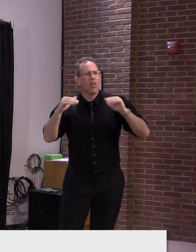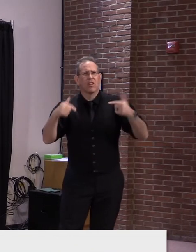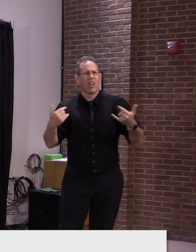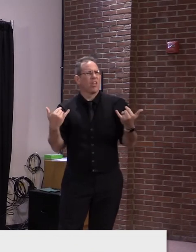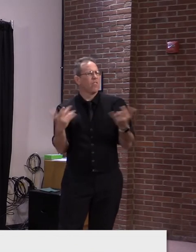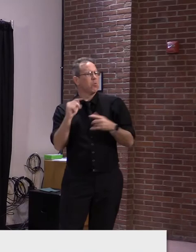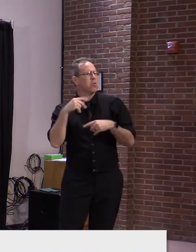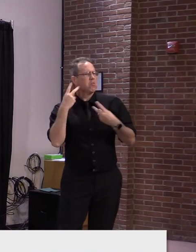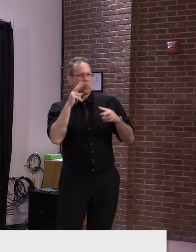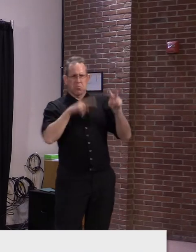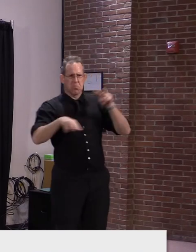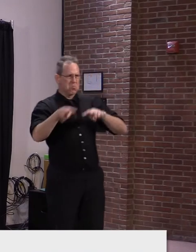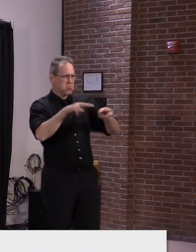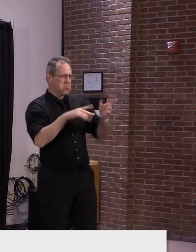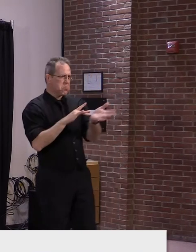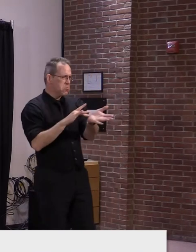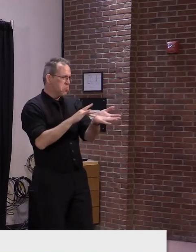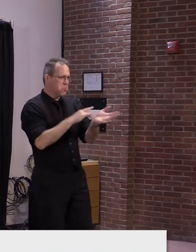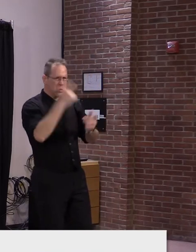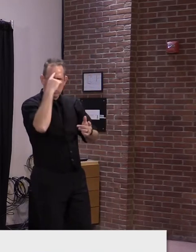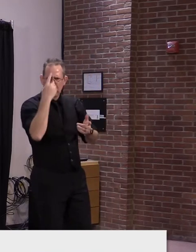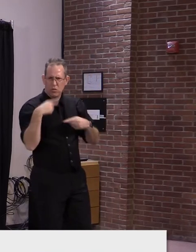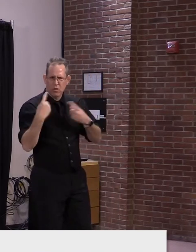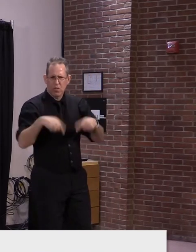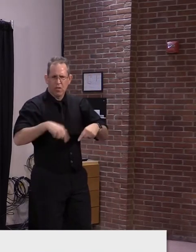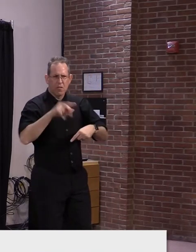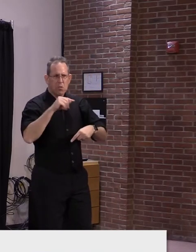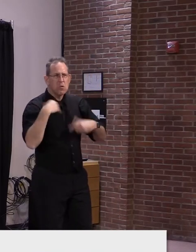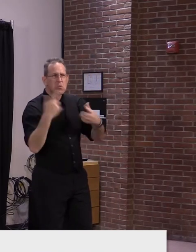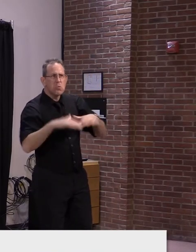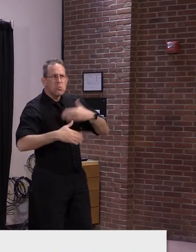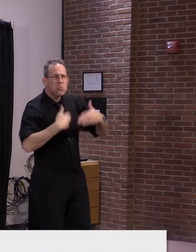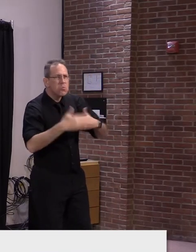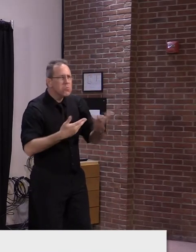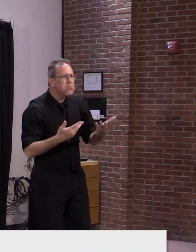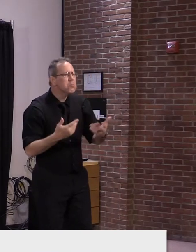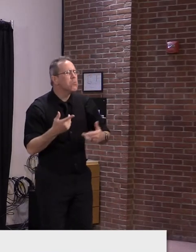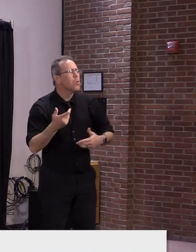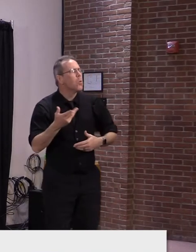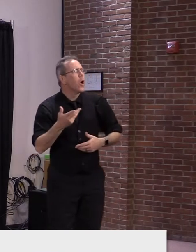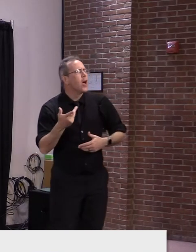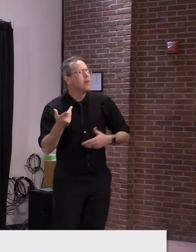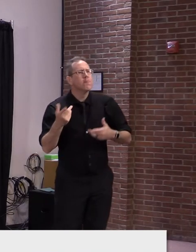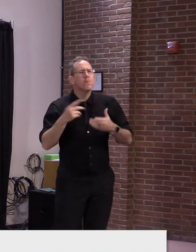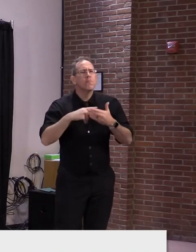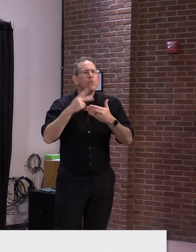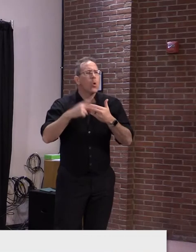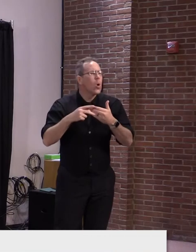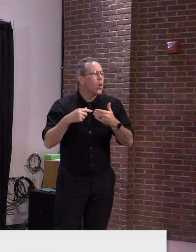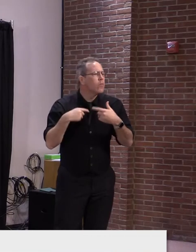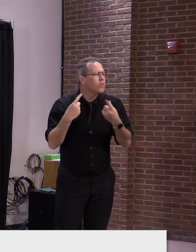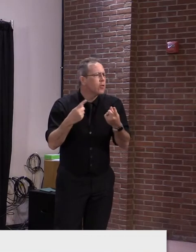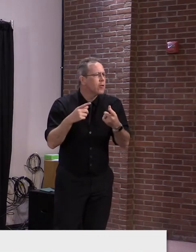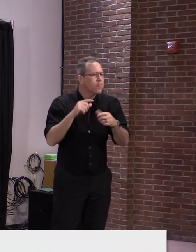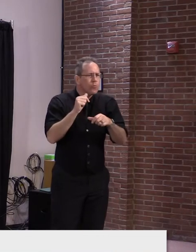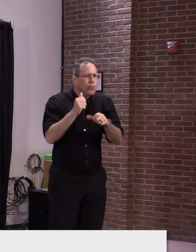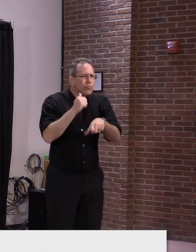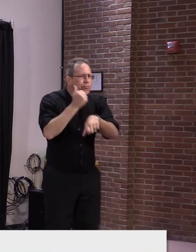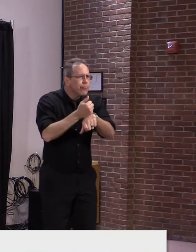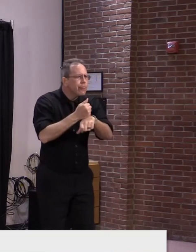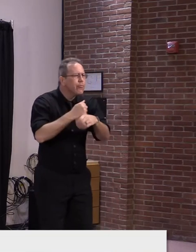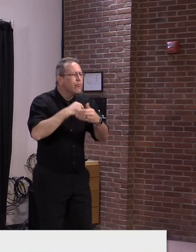weeds, what capacity and programs and preparations will the state keep in place for pandemic